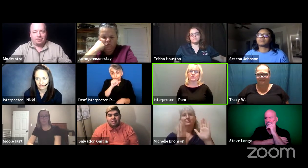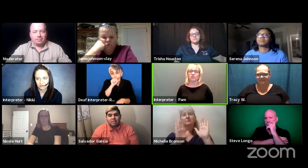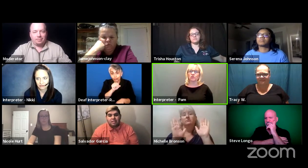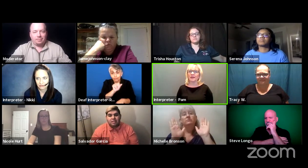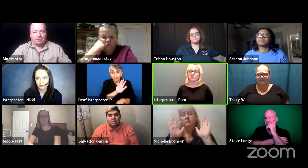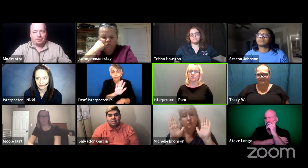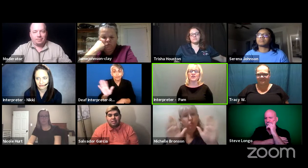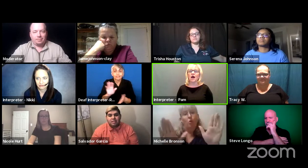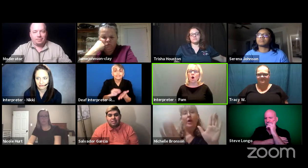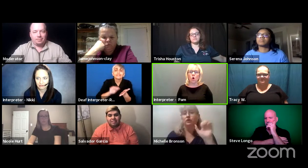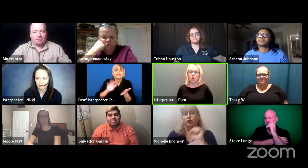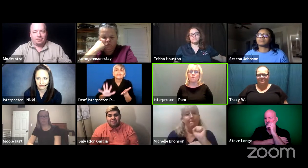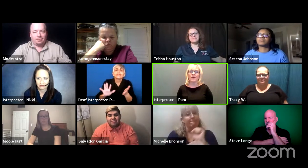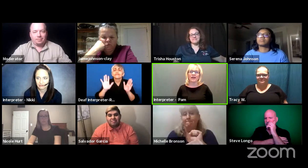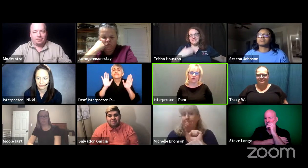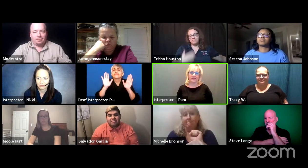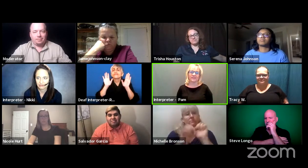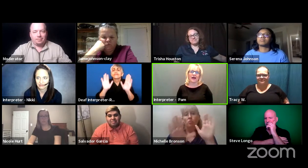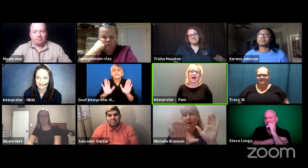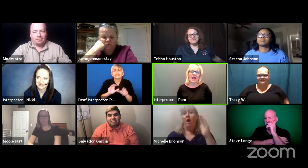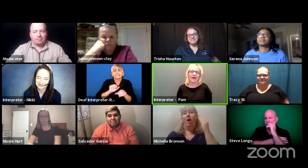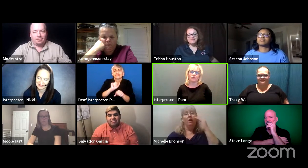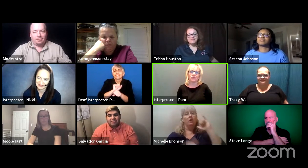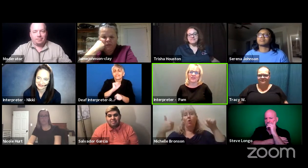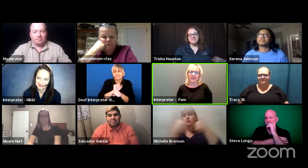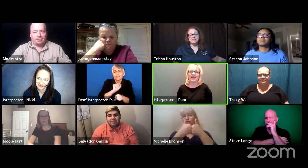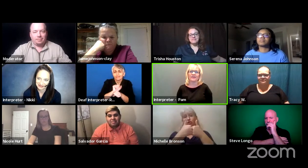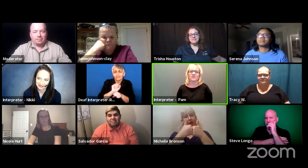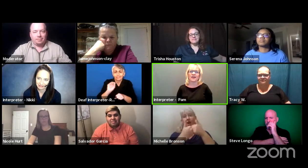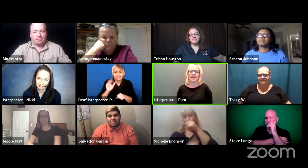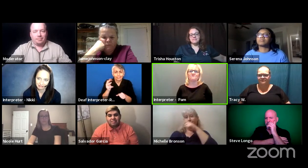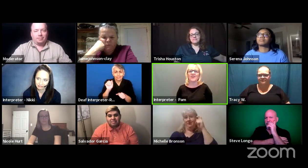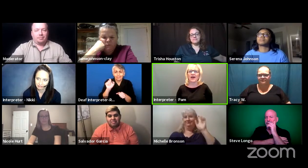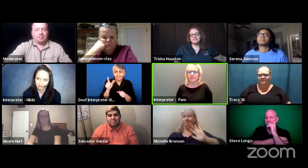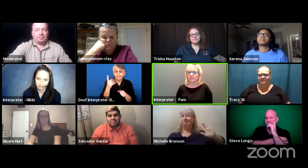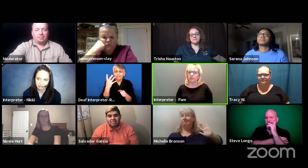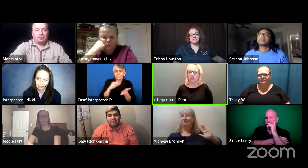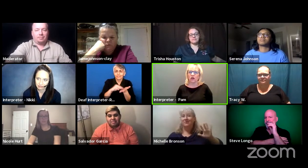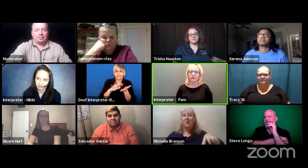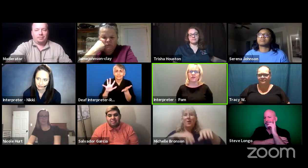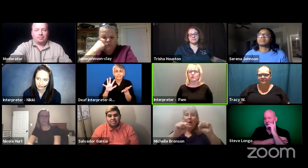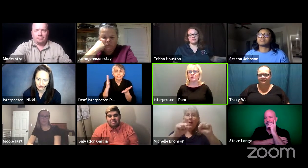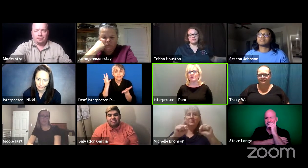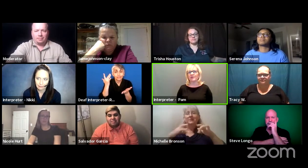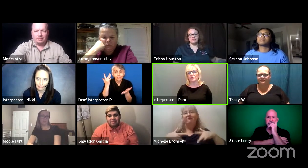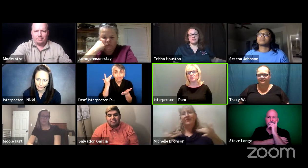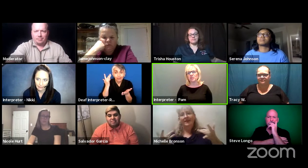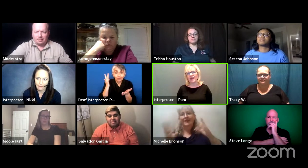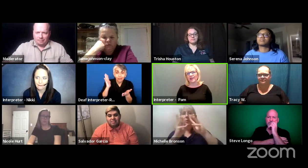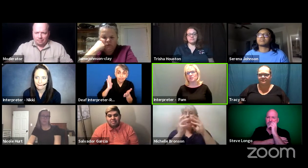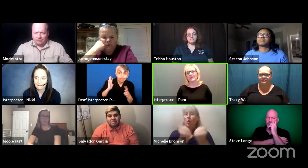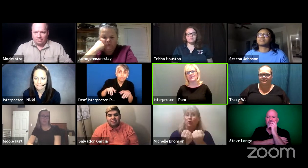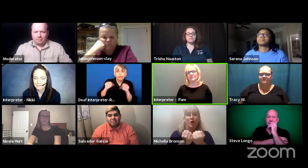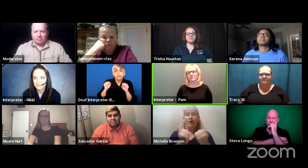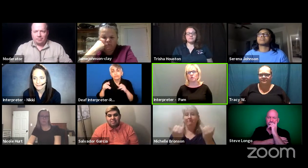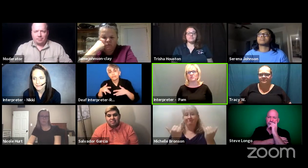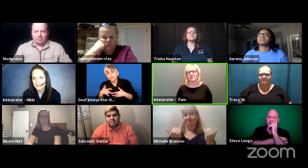Tricia mentioned, oh my goodness, I have to say they have done a fabulous job during a very challenging and difficult